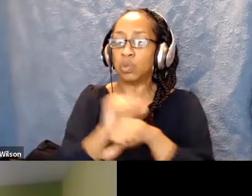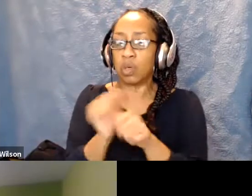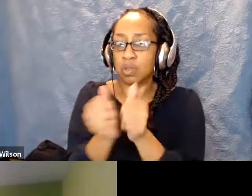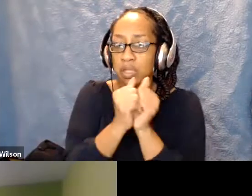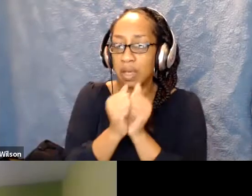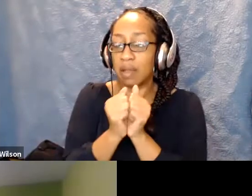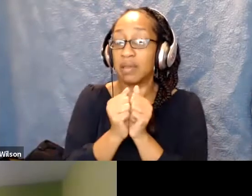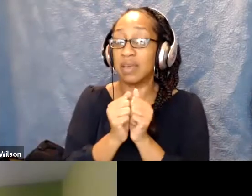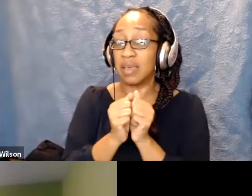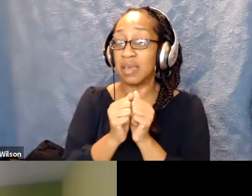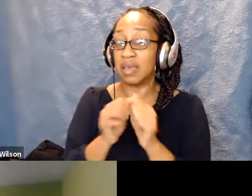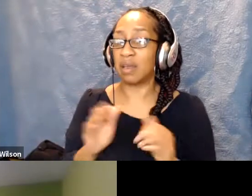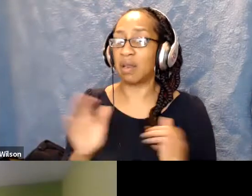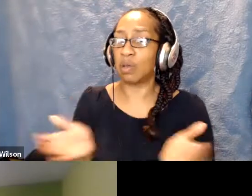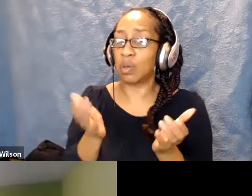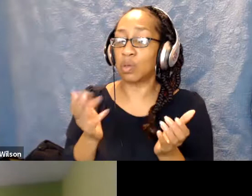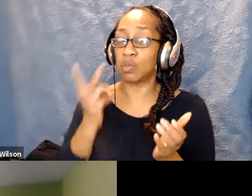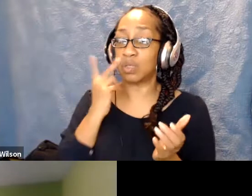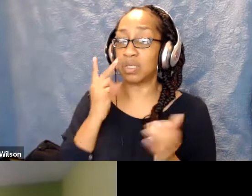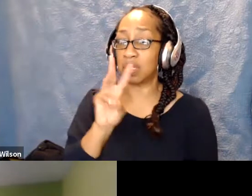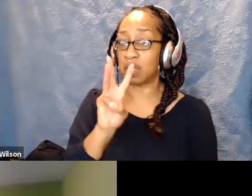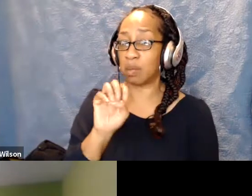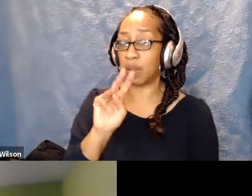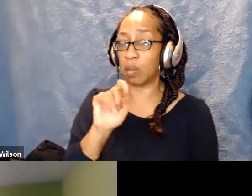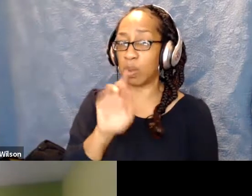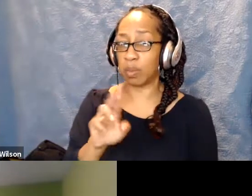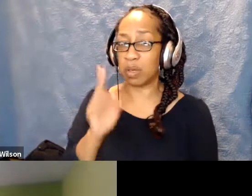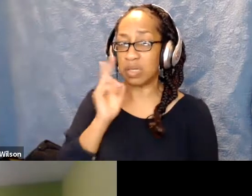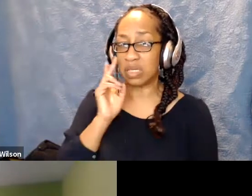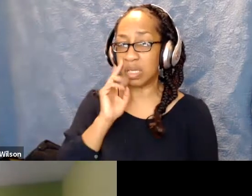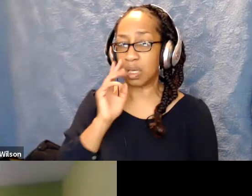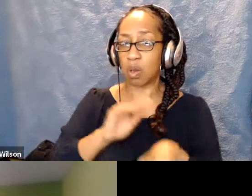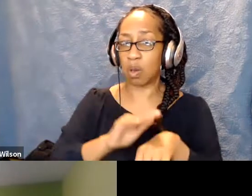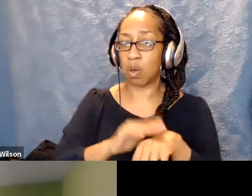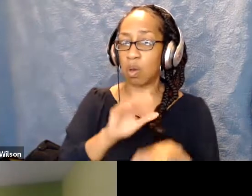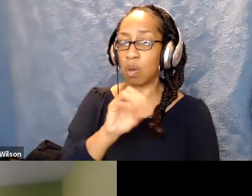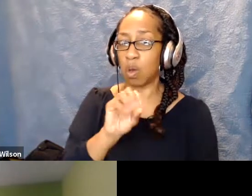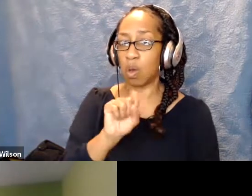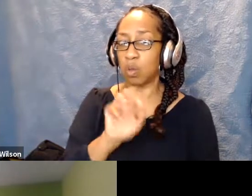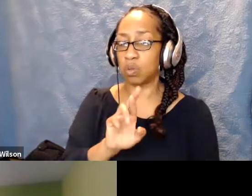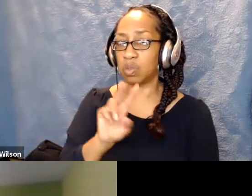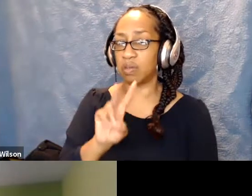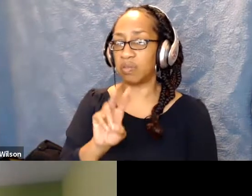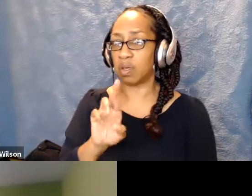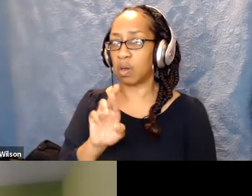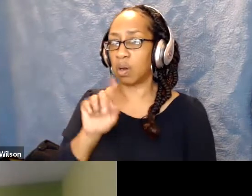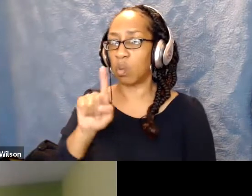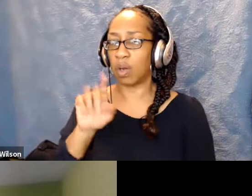And you can see it on the OSER's VR 100, where we're celebrating 100 years of VR. It's posted